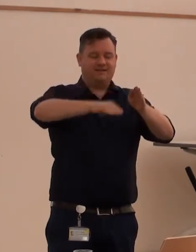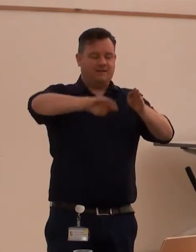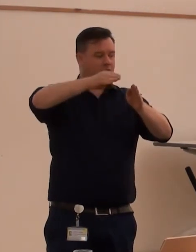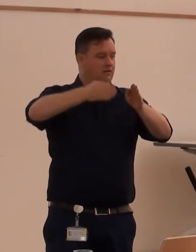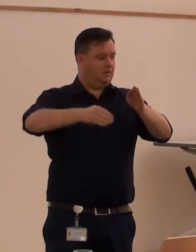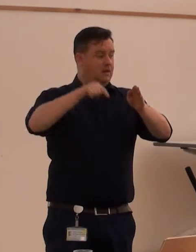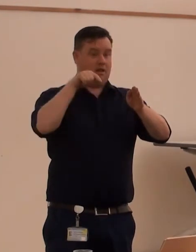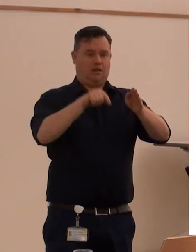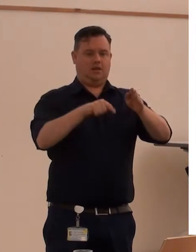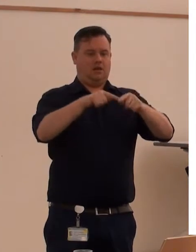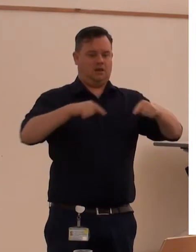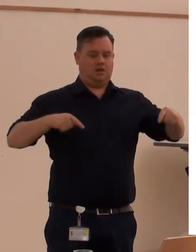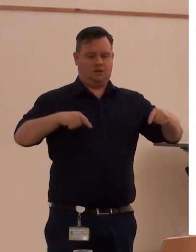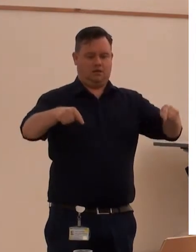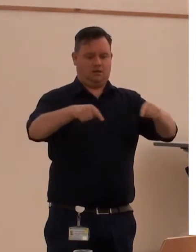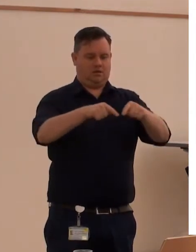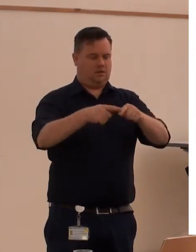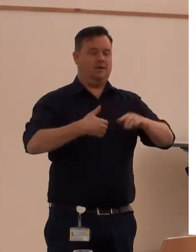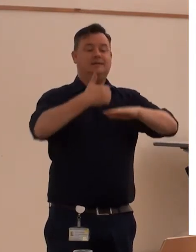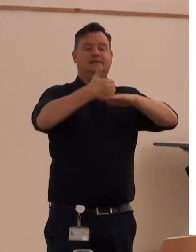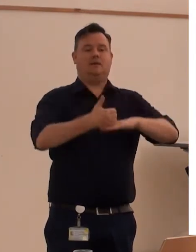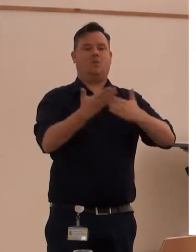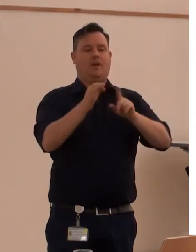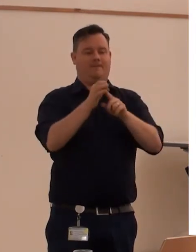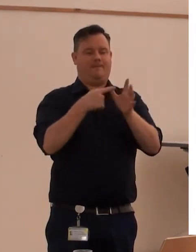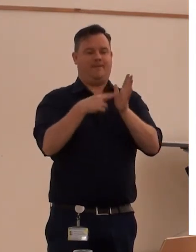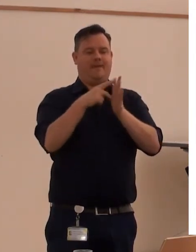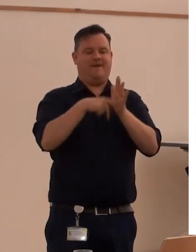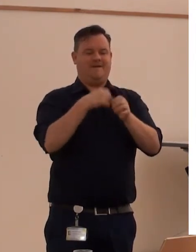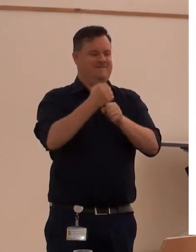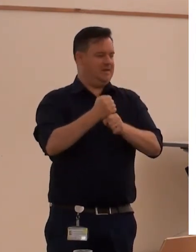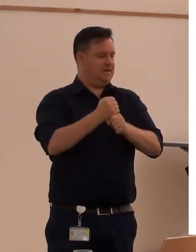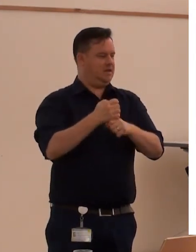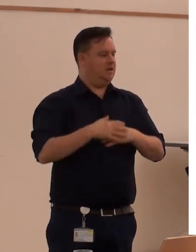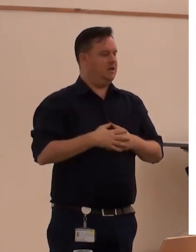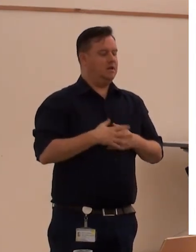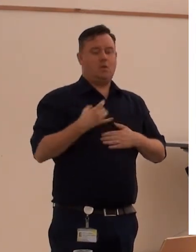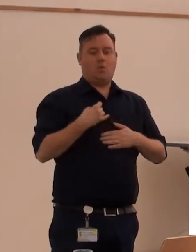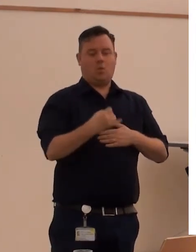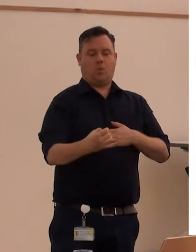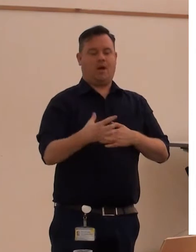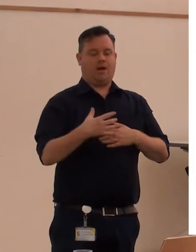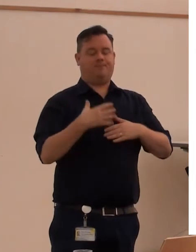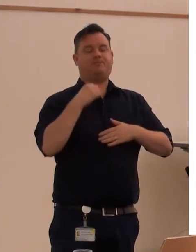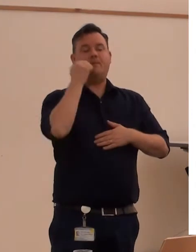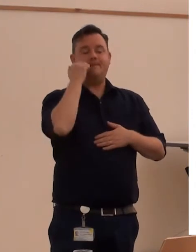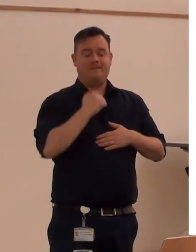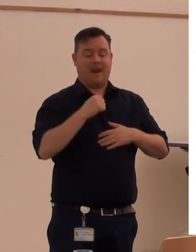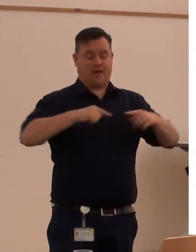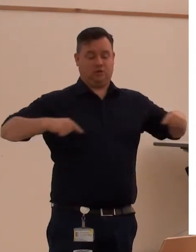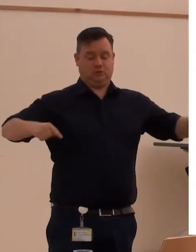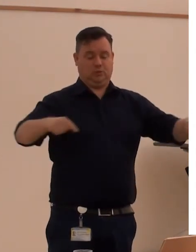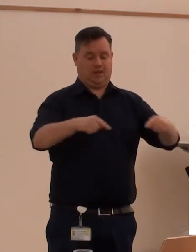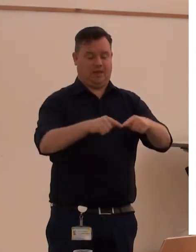up the square. And it's set on paving, which is made out of a circle and a white square, which you may, a black square and a white circle,